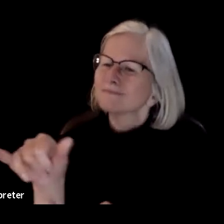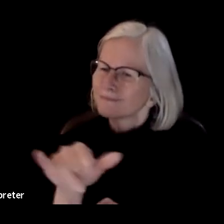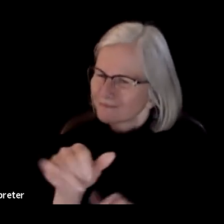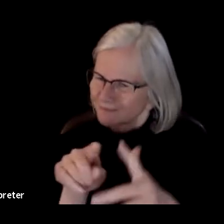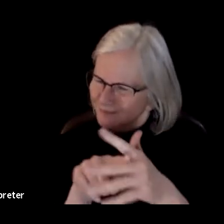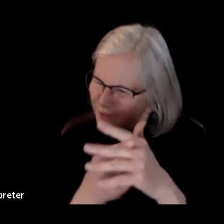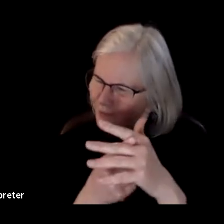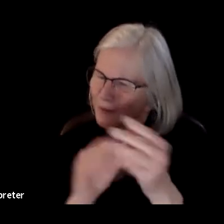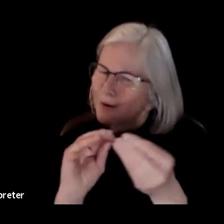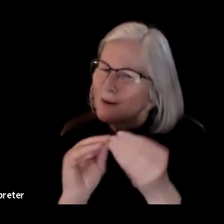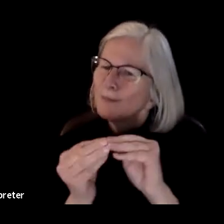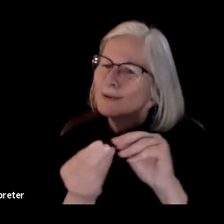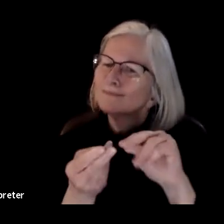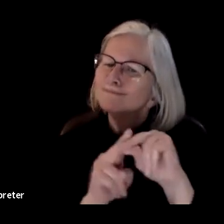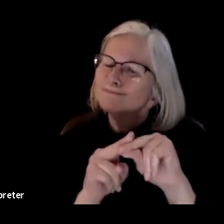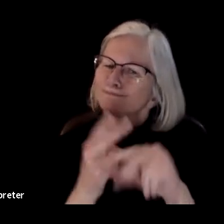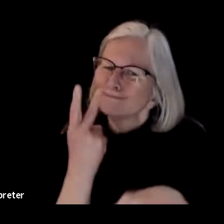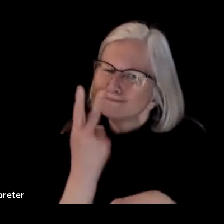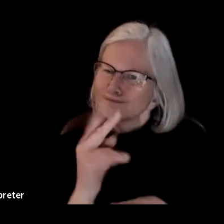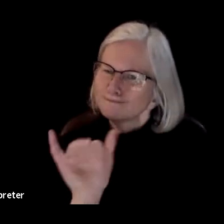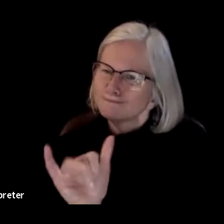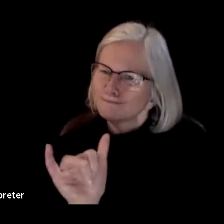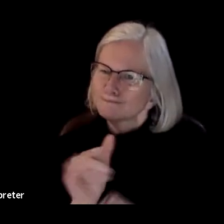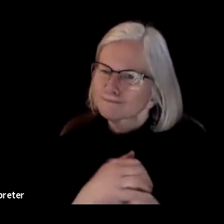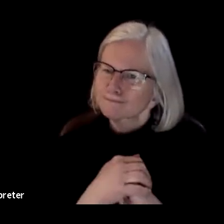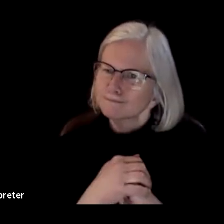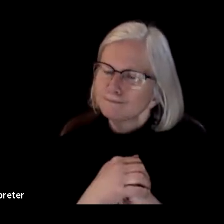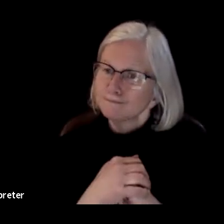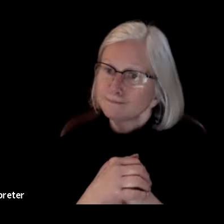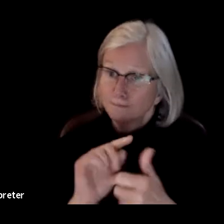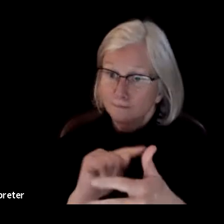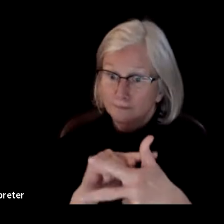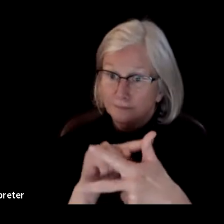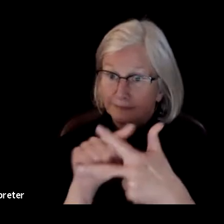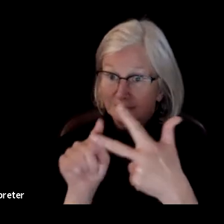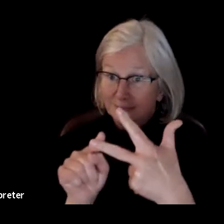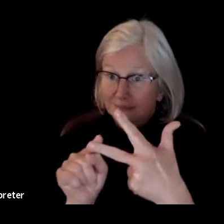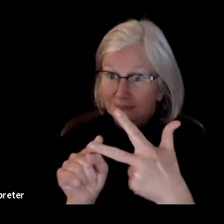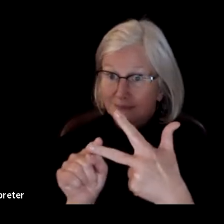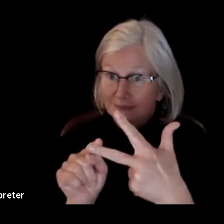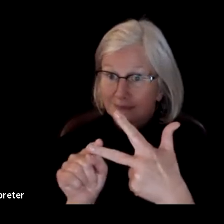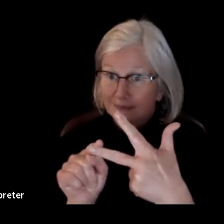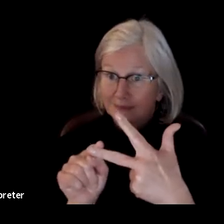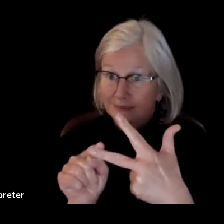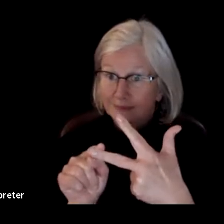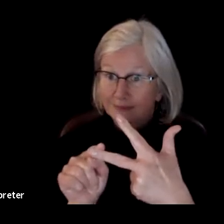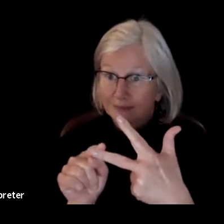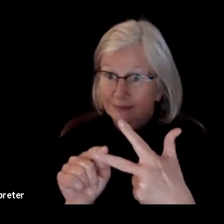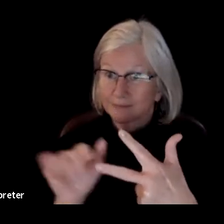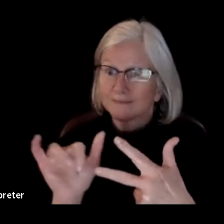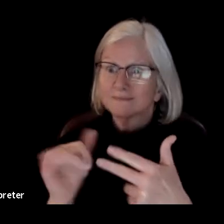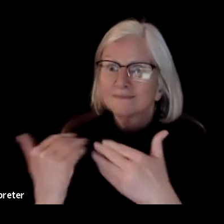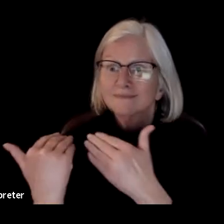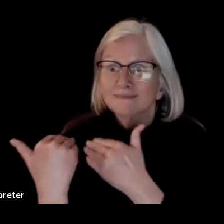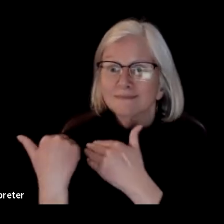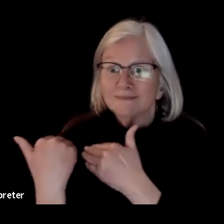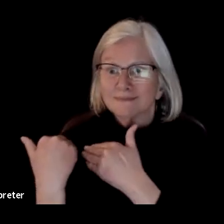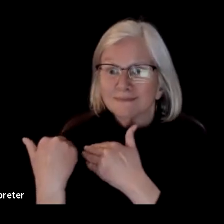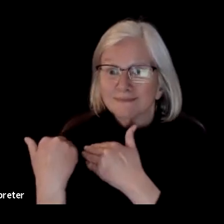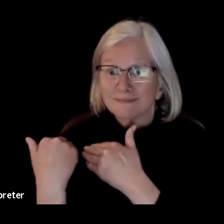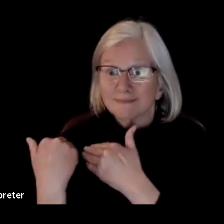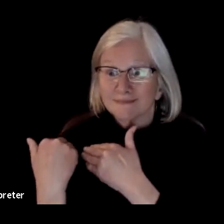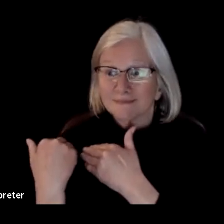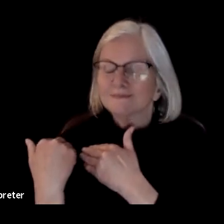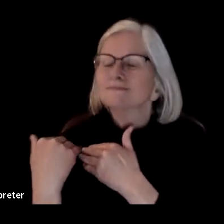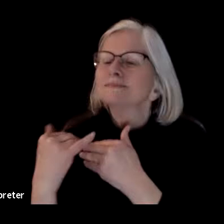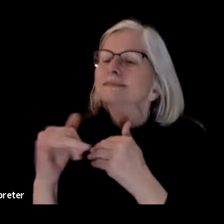These are the same regions that were harbingers of the case increase last fall. Now, statewide,